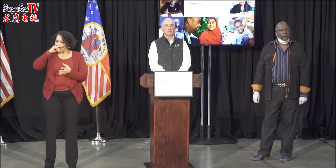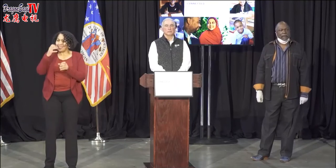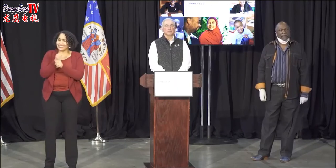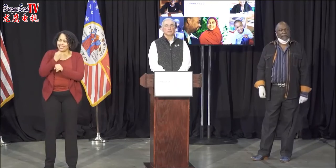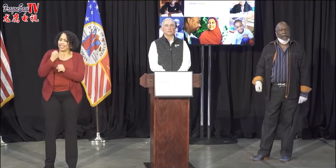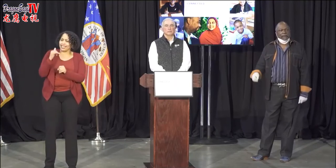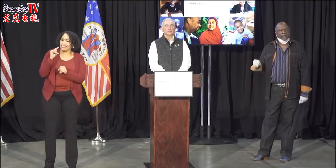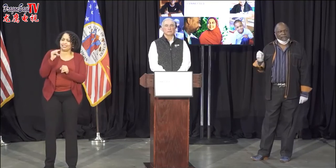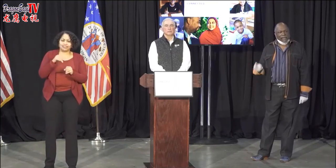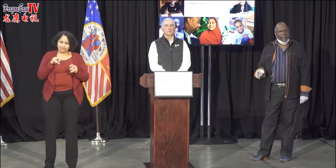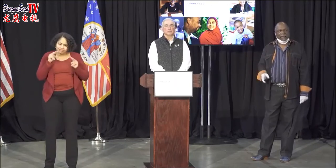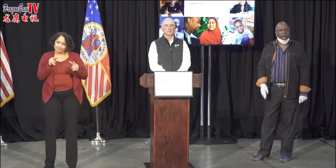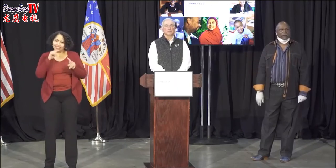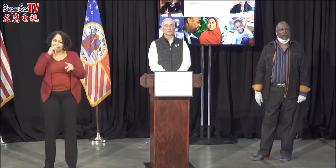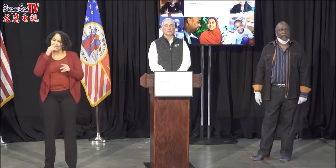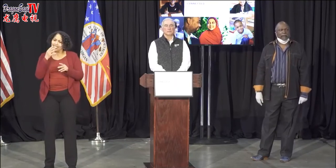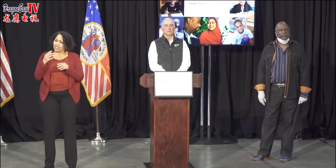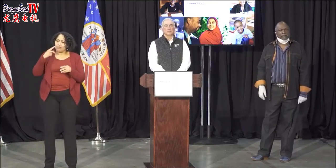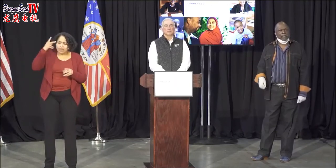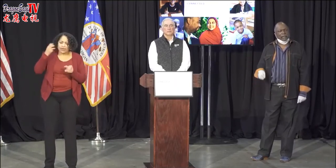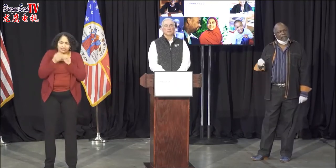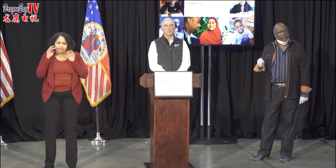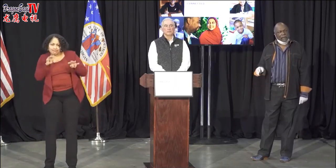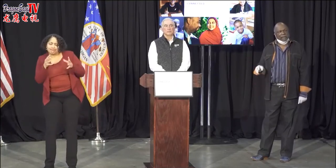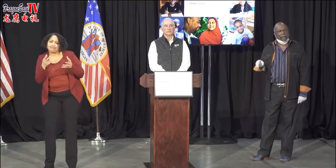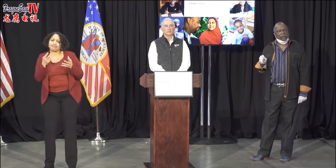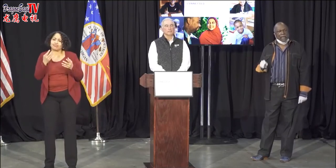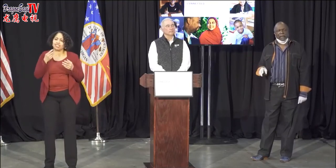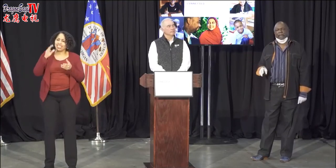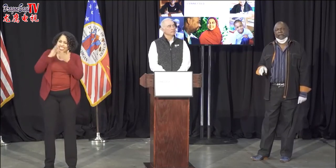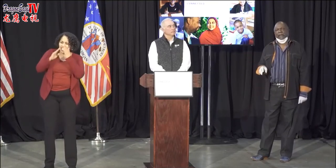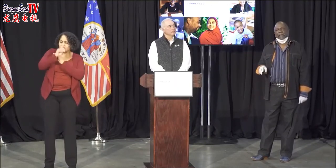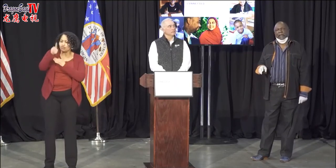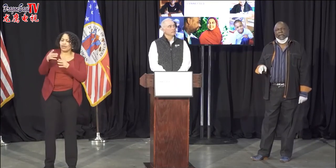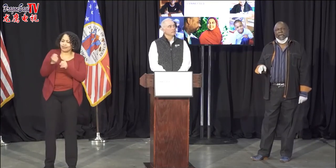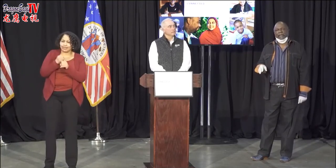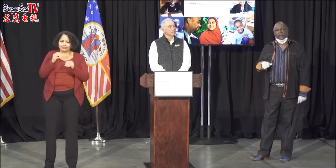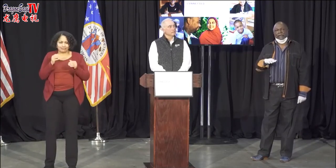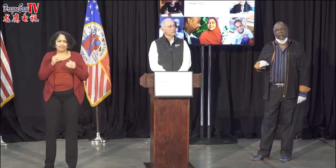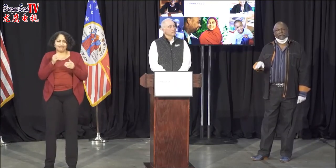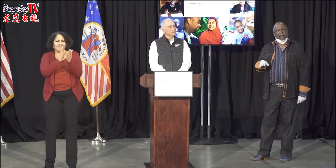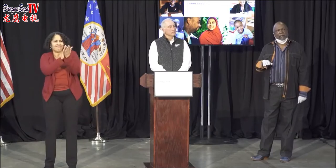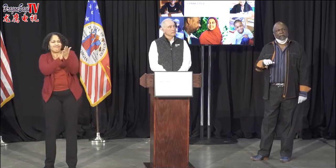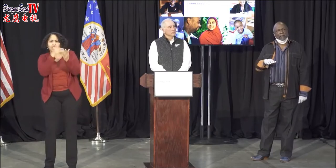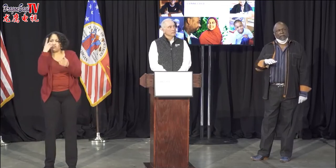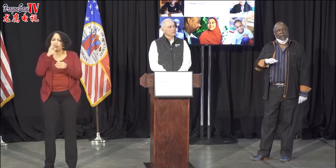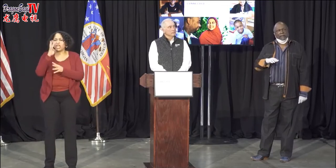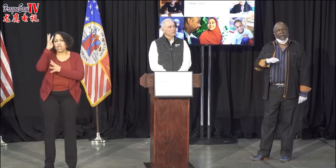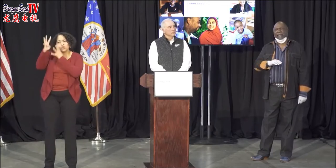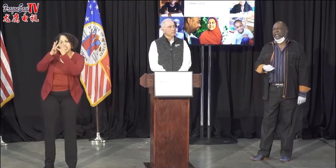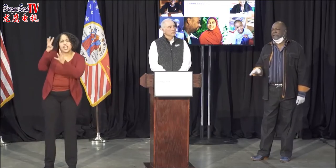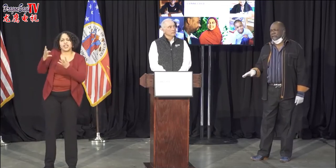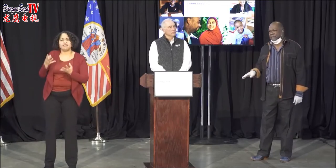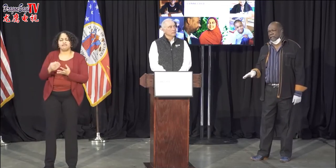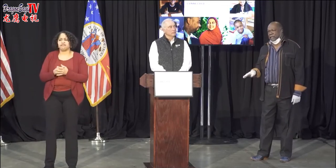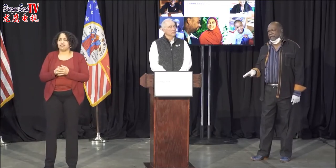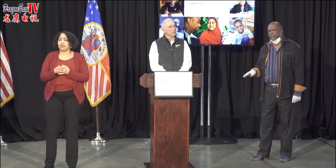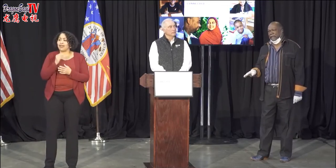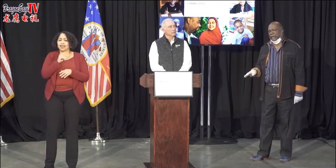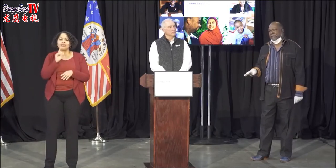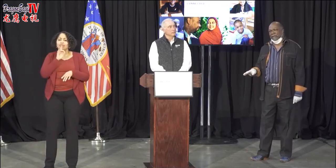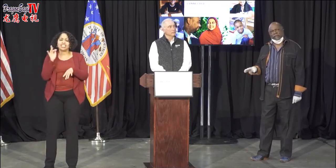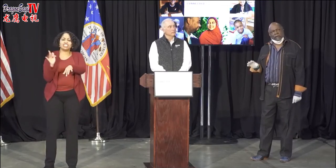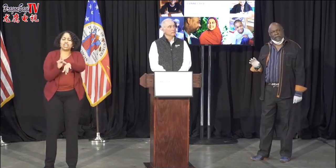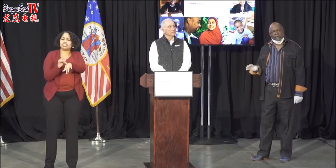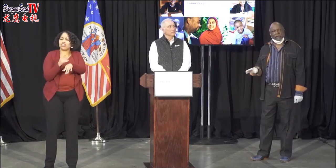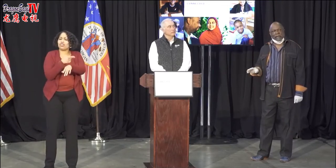parents get the credit. The city gets the credit for being innovative and creative. and for touching the least of